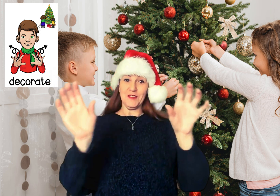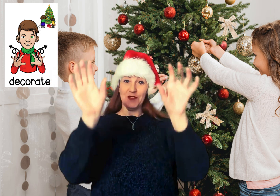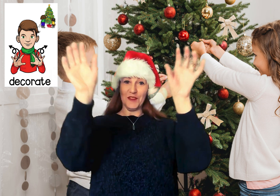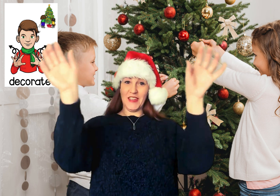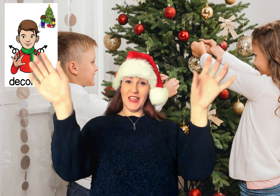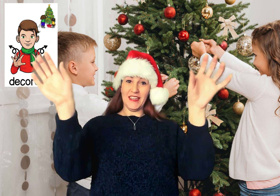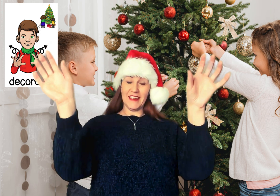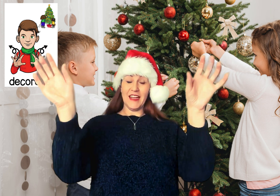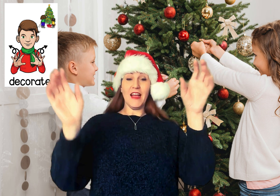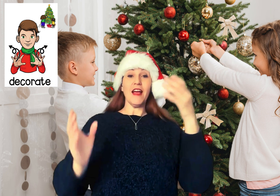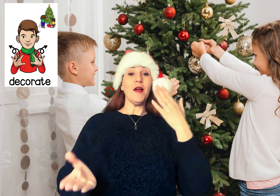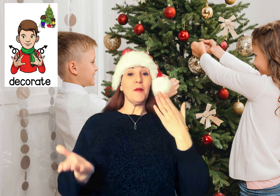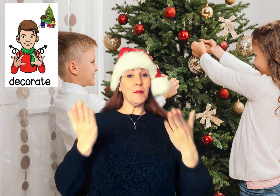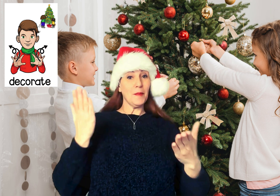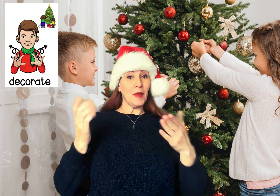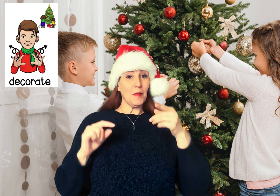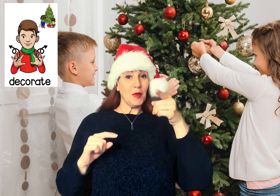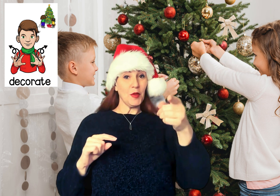Decorate.